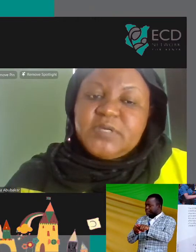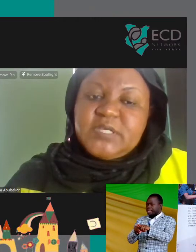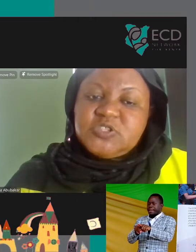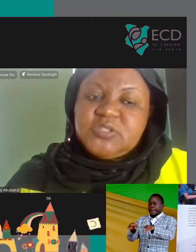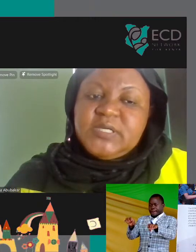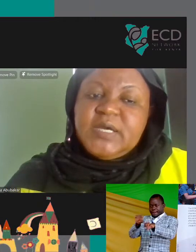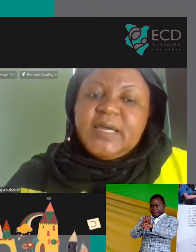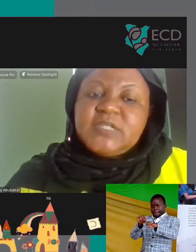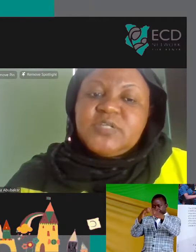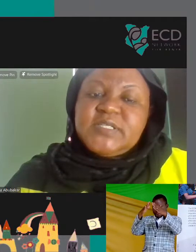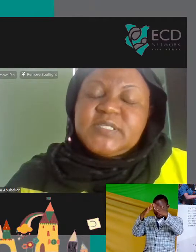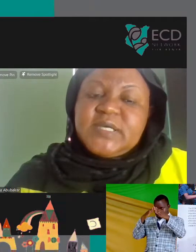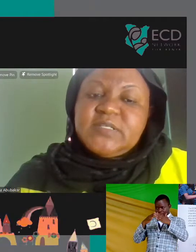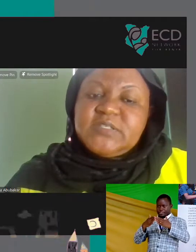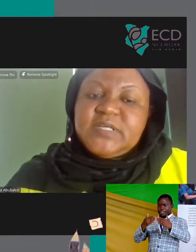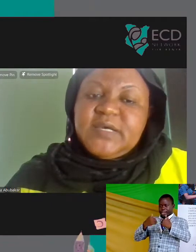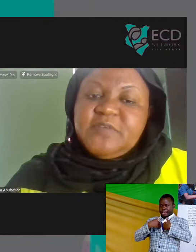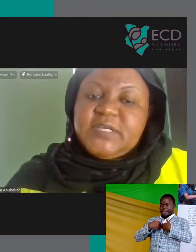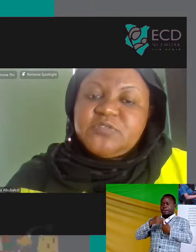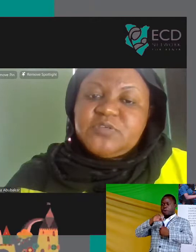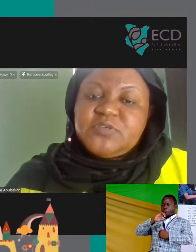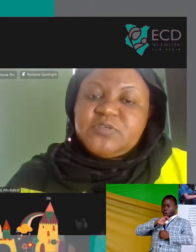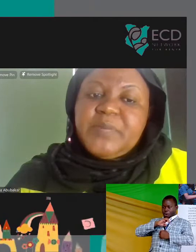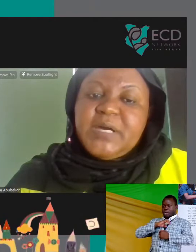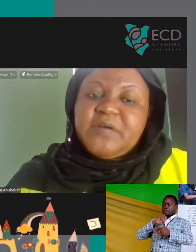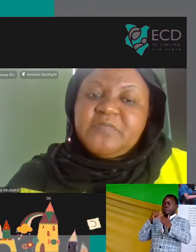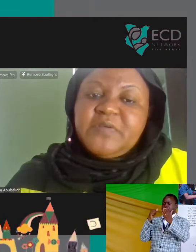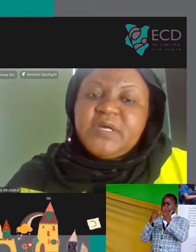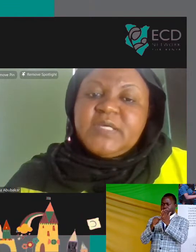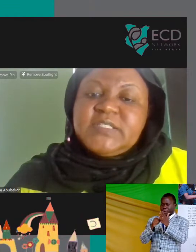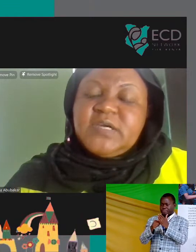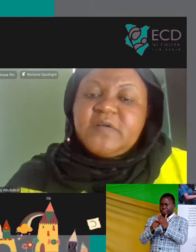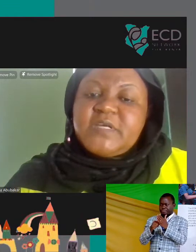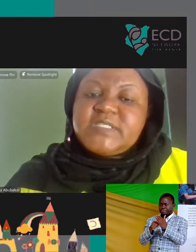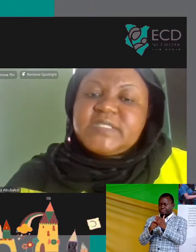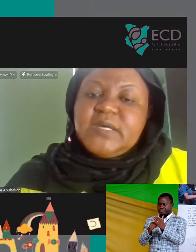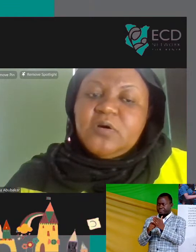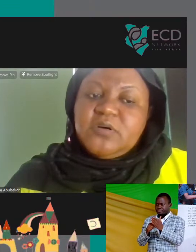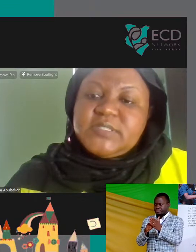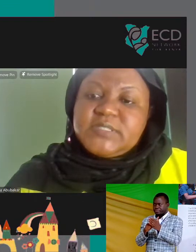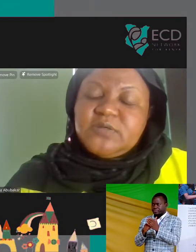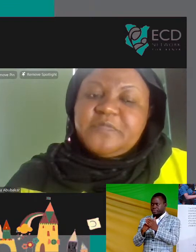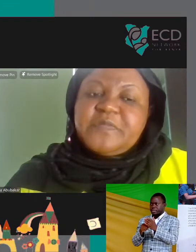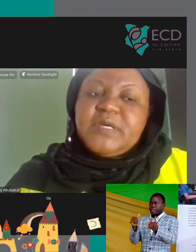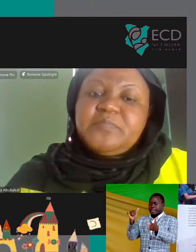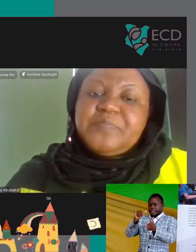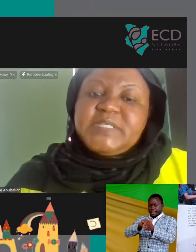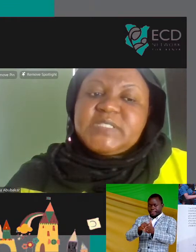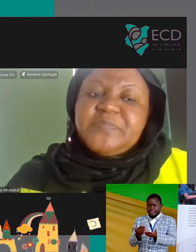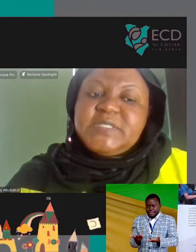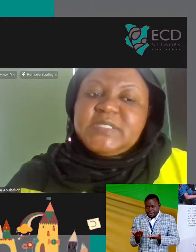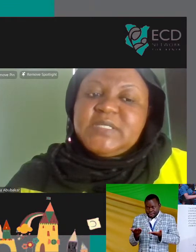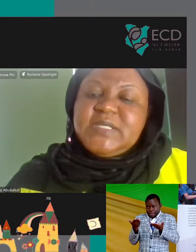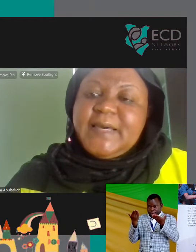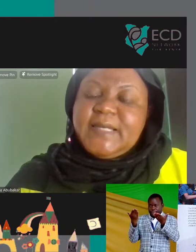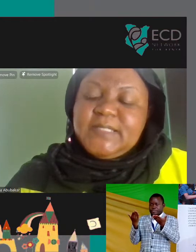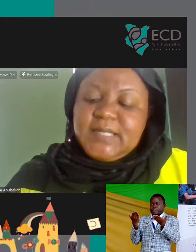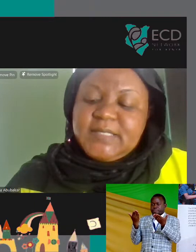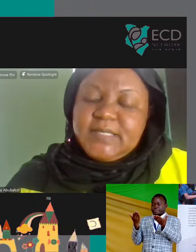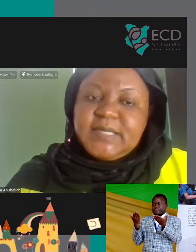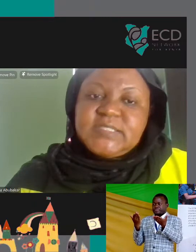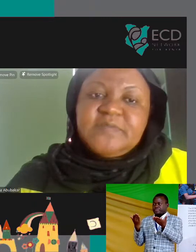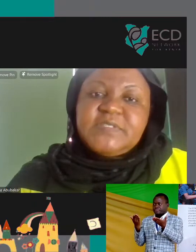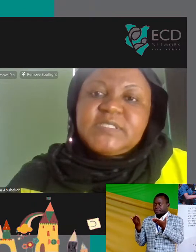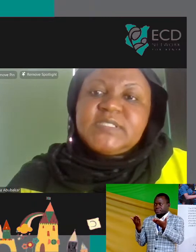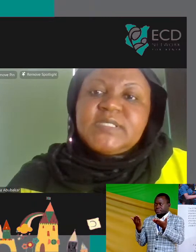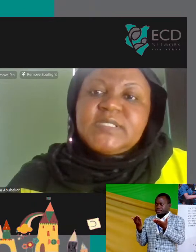higher education, actually secondary level education and above, it increased the odds of them participating in early